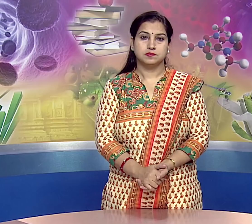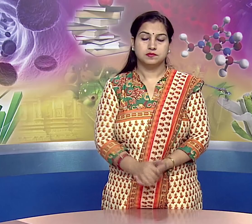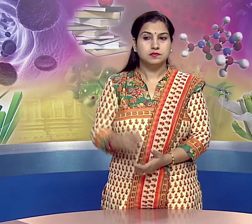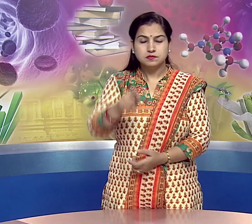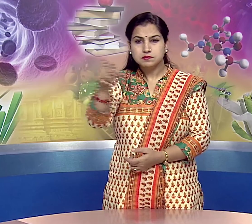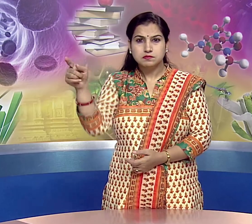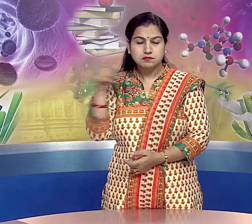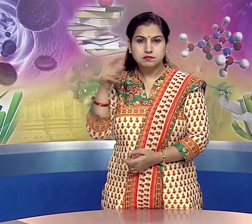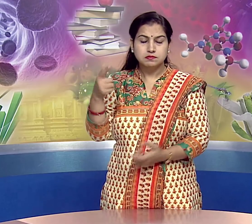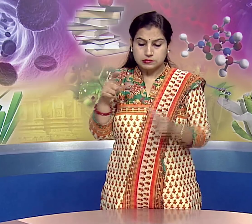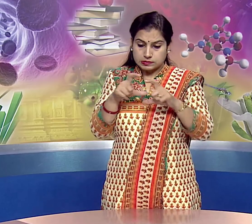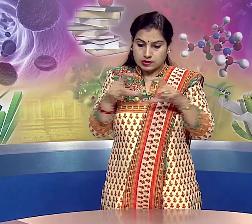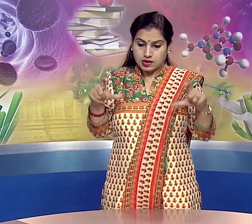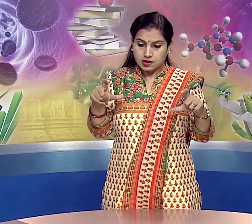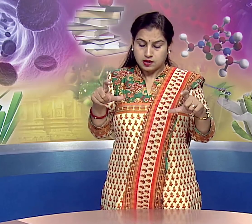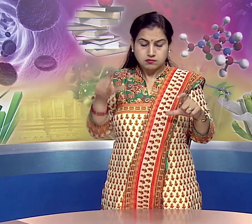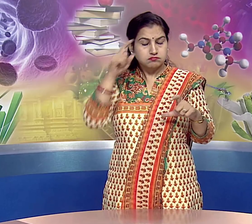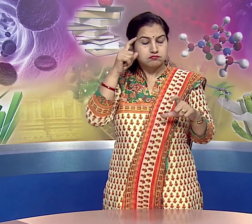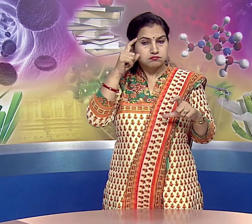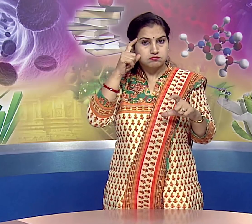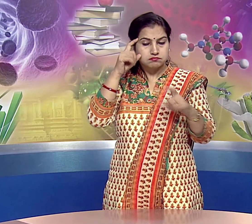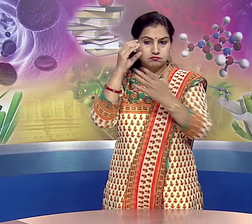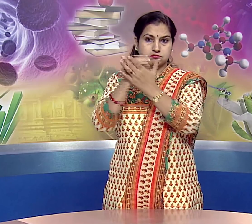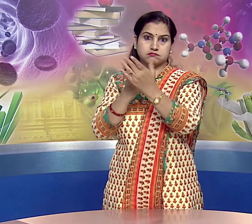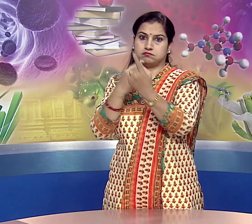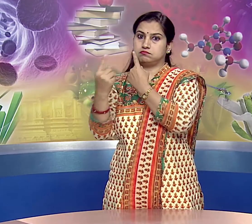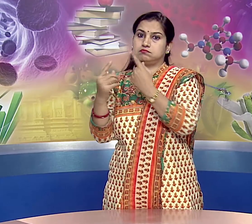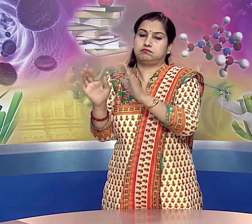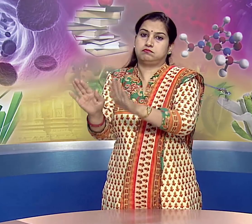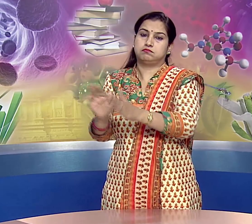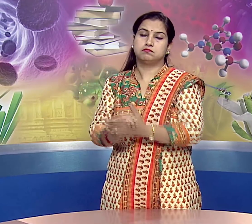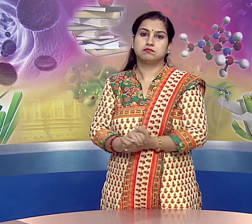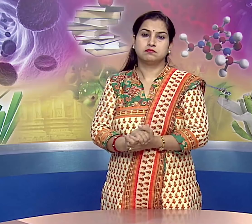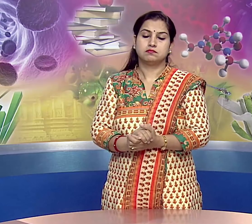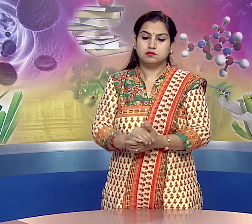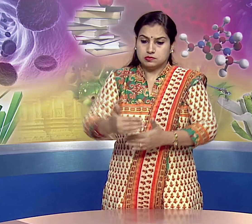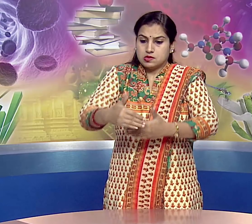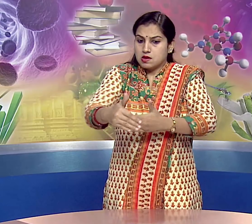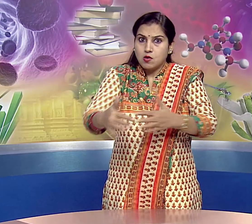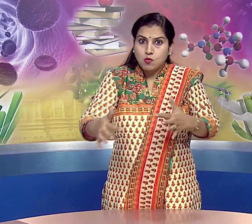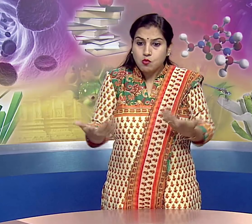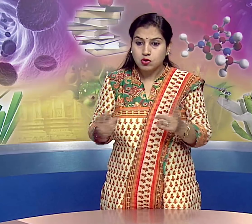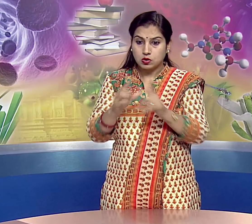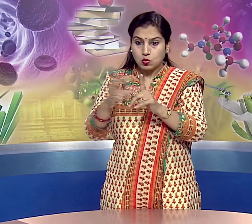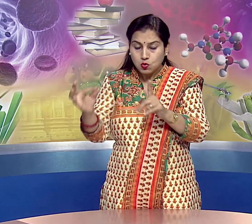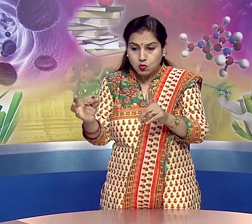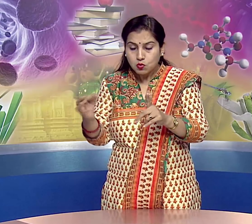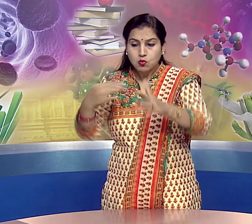They were looking for a clear course of action and not